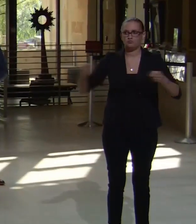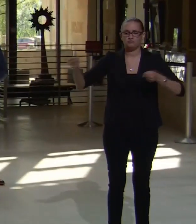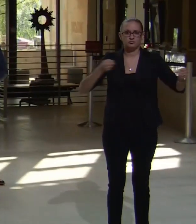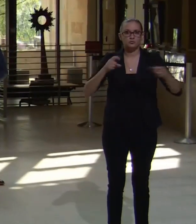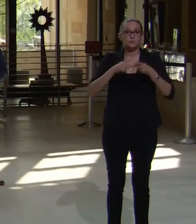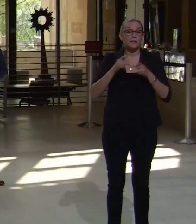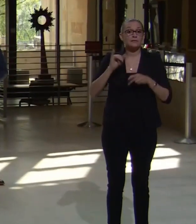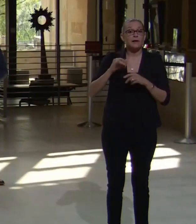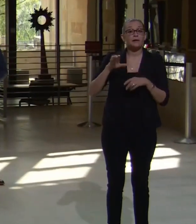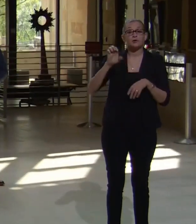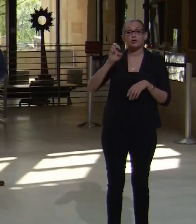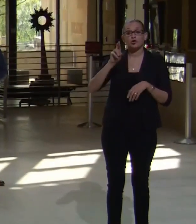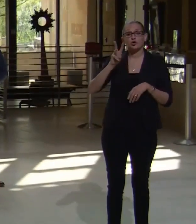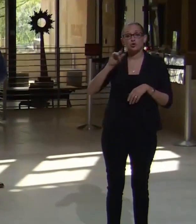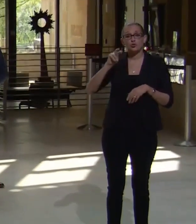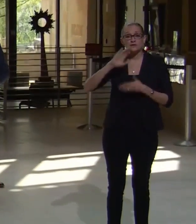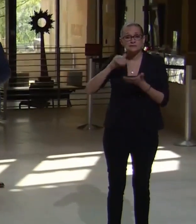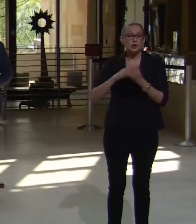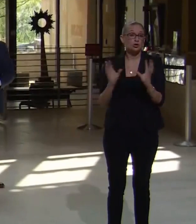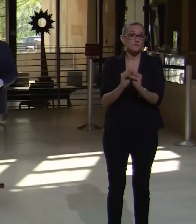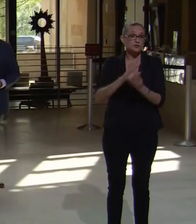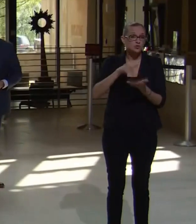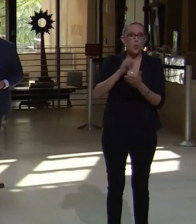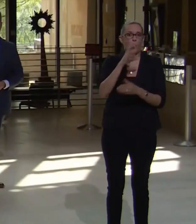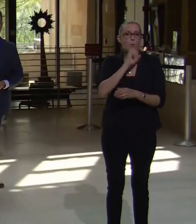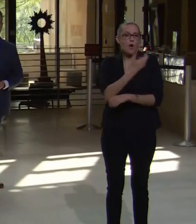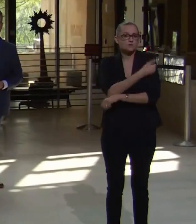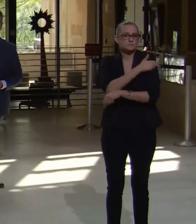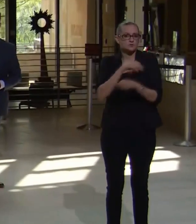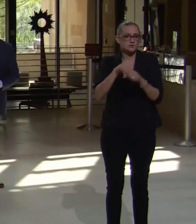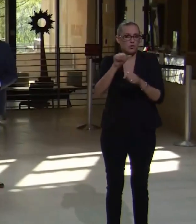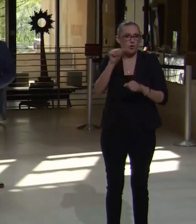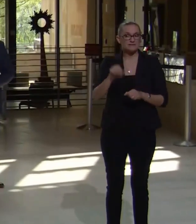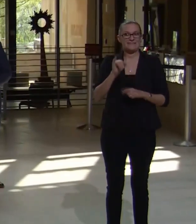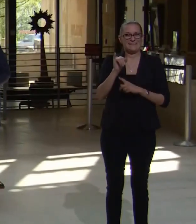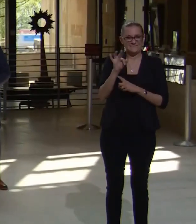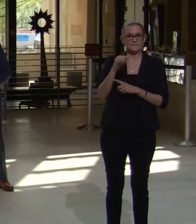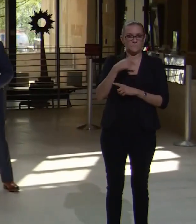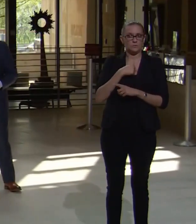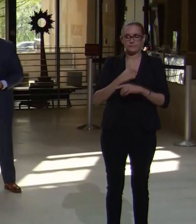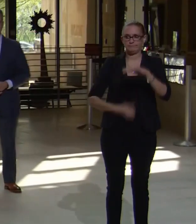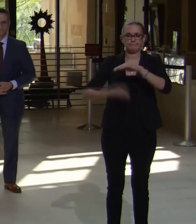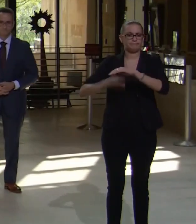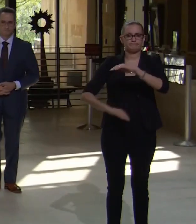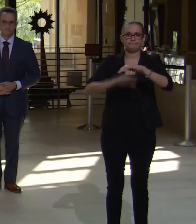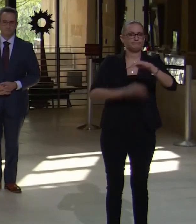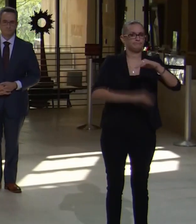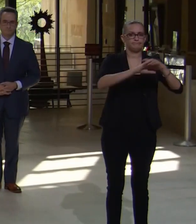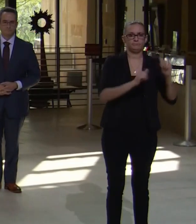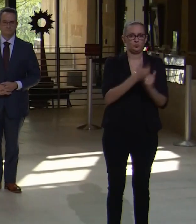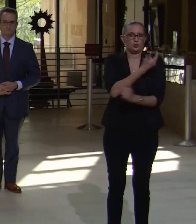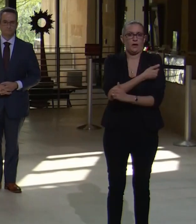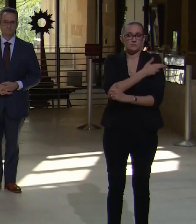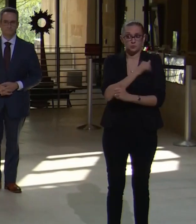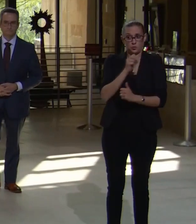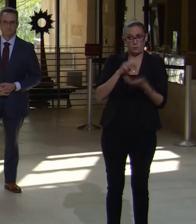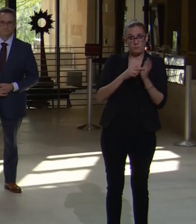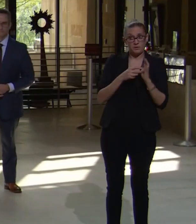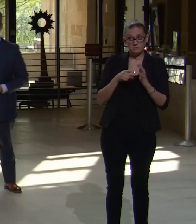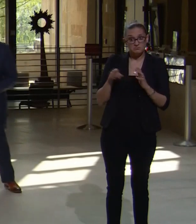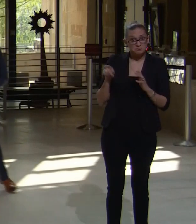the Irwin Center, Convention Center, or old hospitals in Austin if we hit capacity, hospital